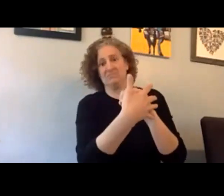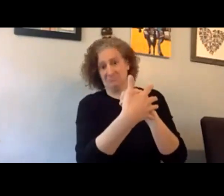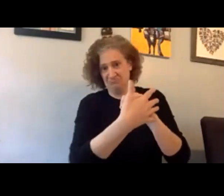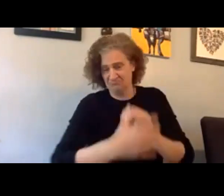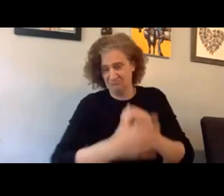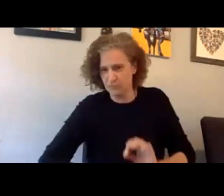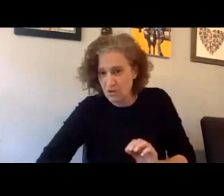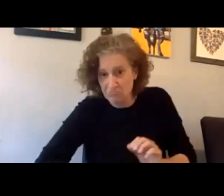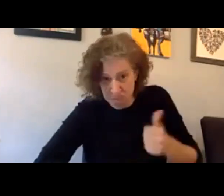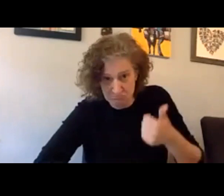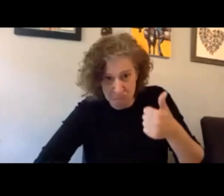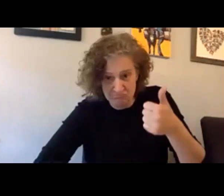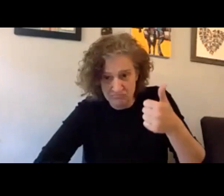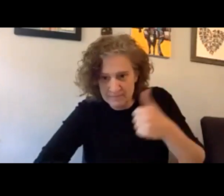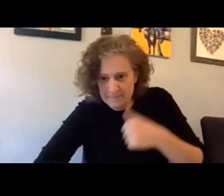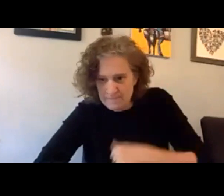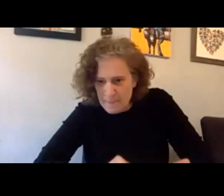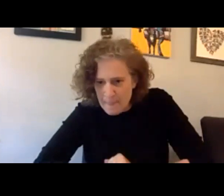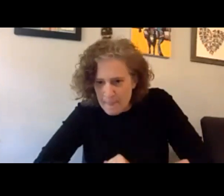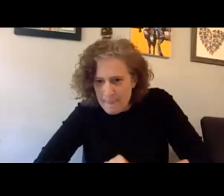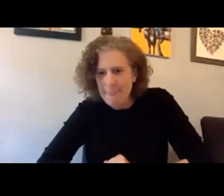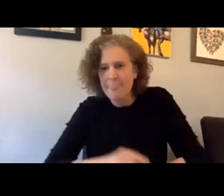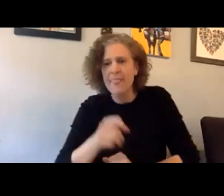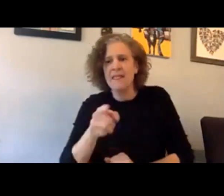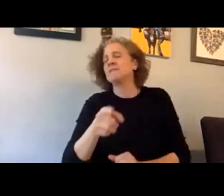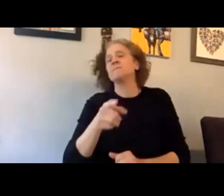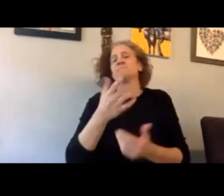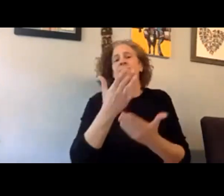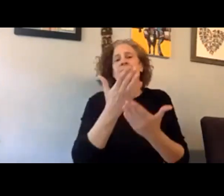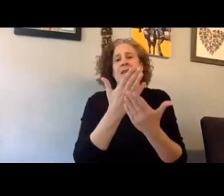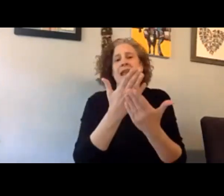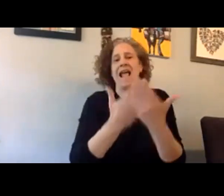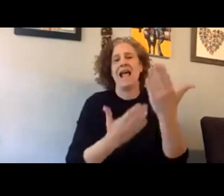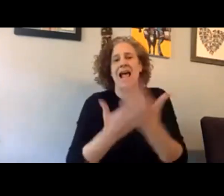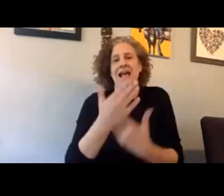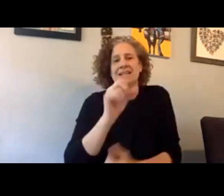it's spreading. This is the sign we can use for spreading.